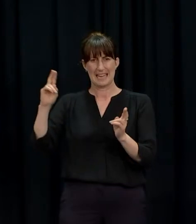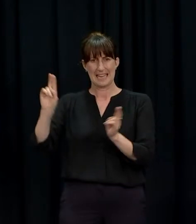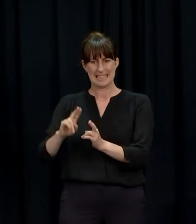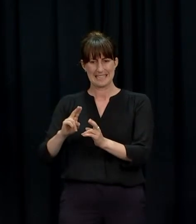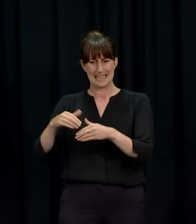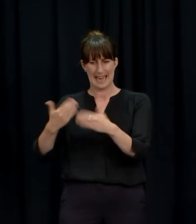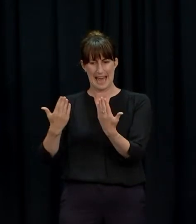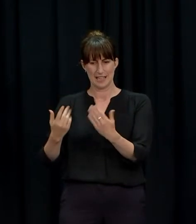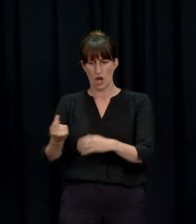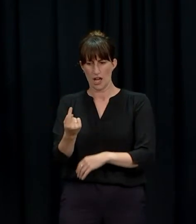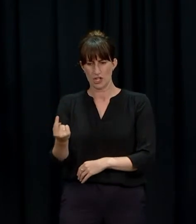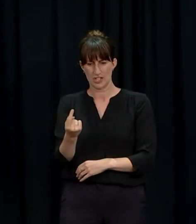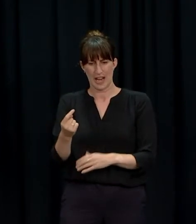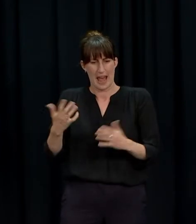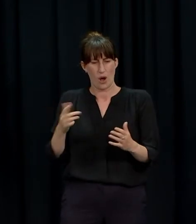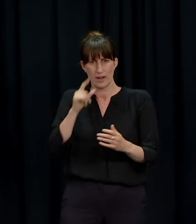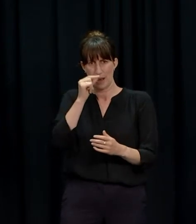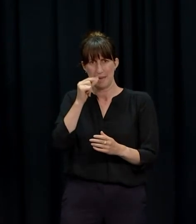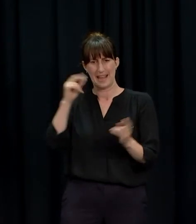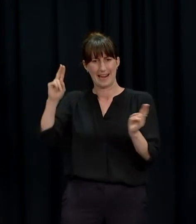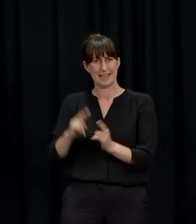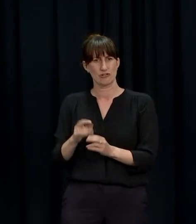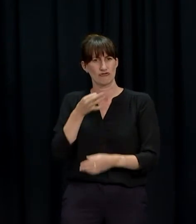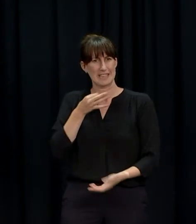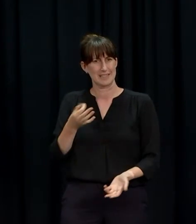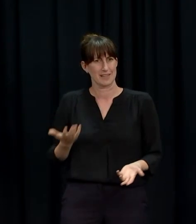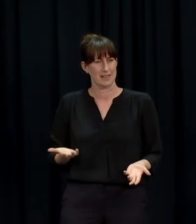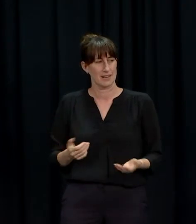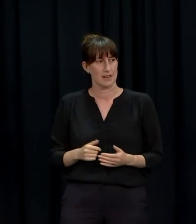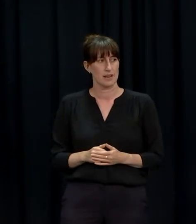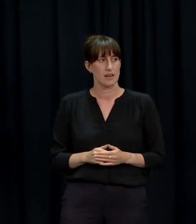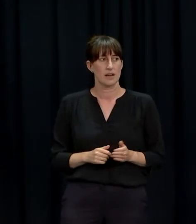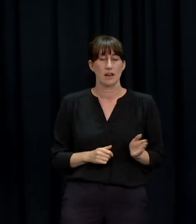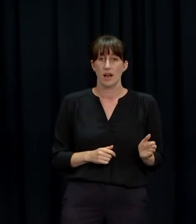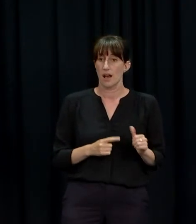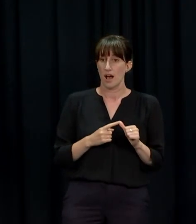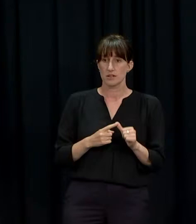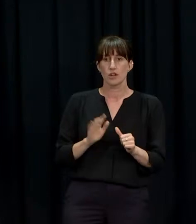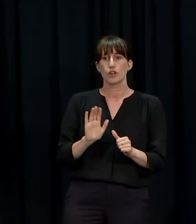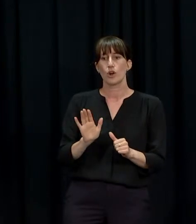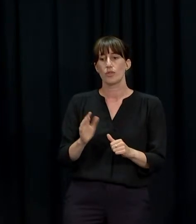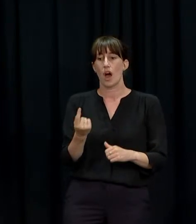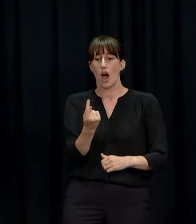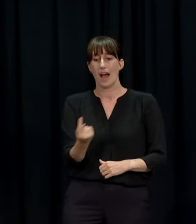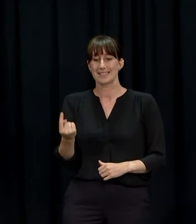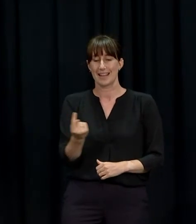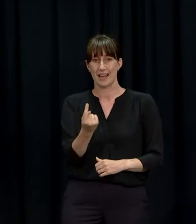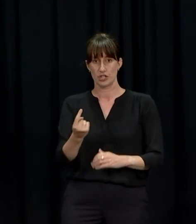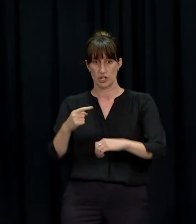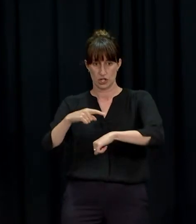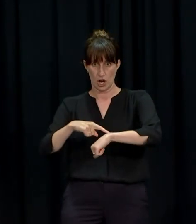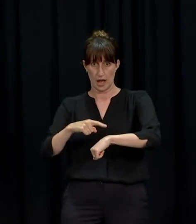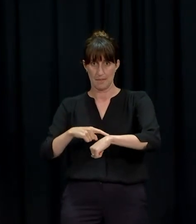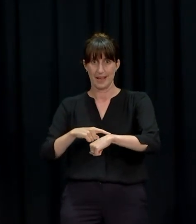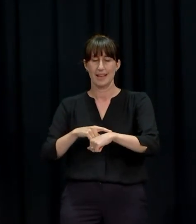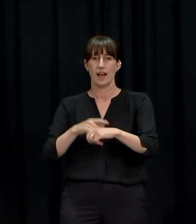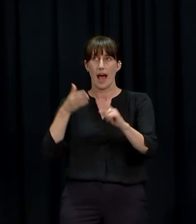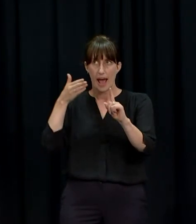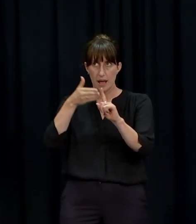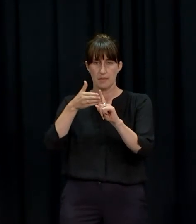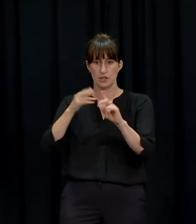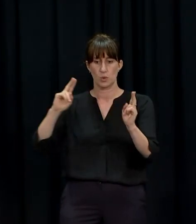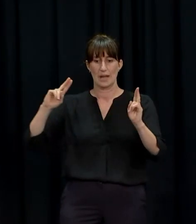risk? Oh, well, no, there will still be the isolation periods are designed to minimise the risk of further